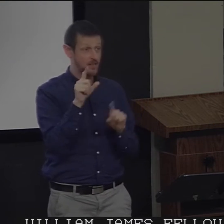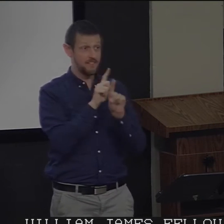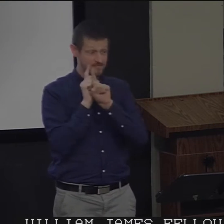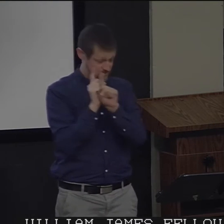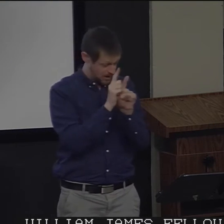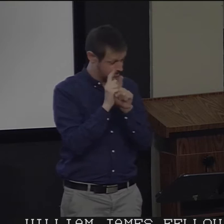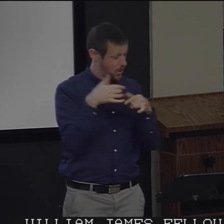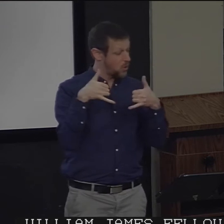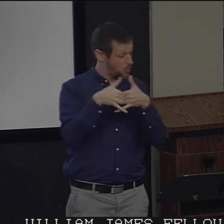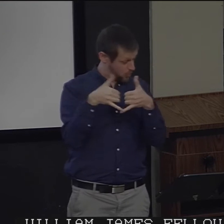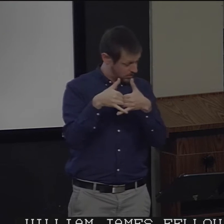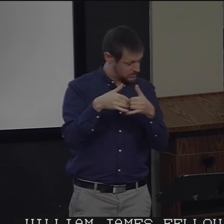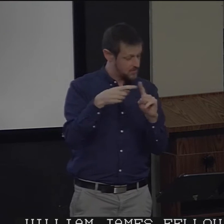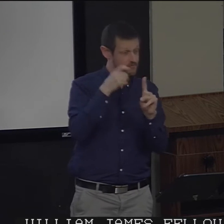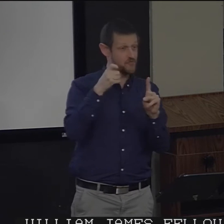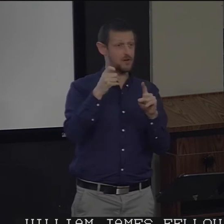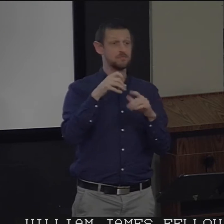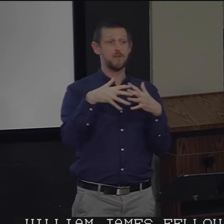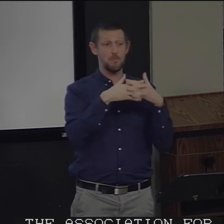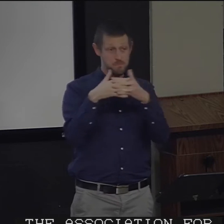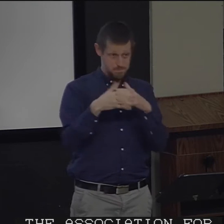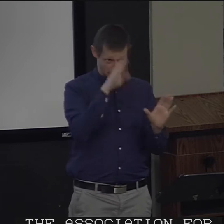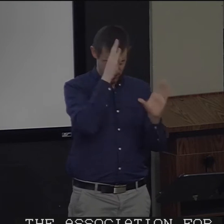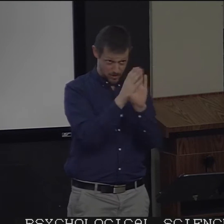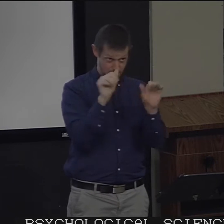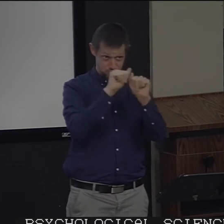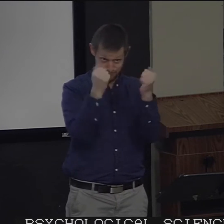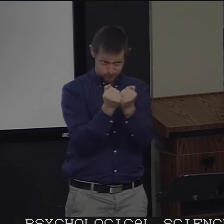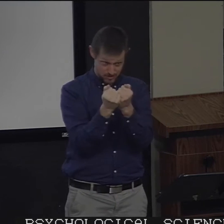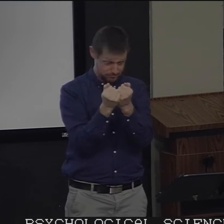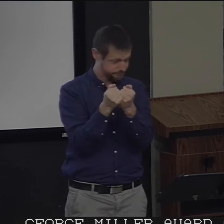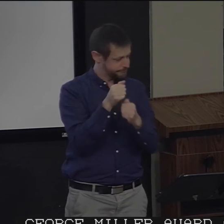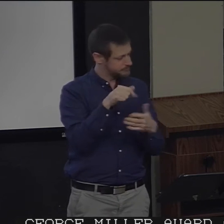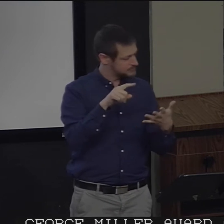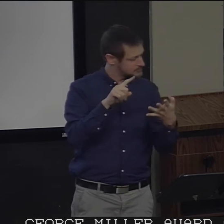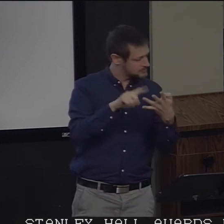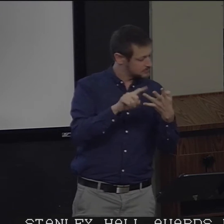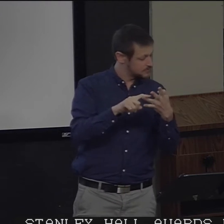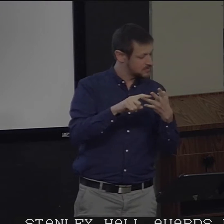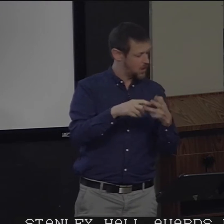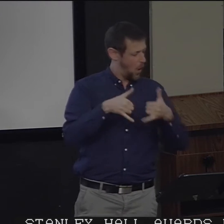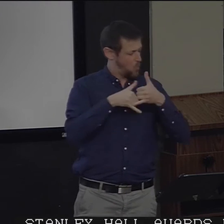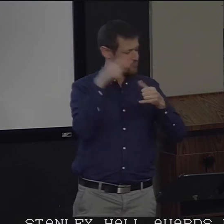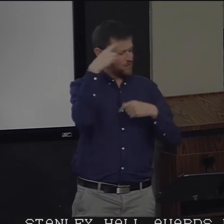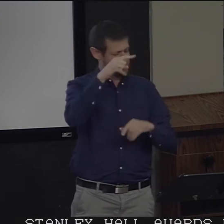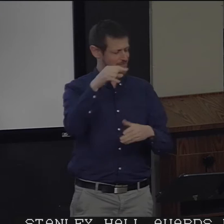Hall Awards from American Psychological Association,